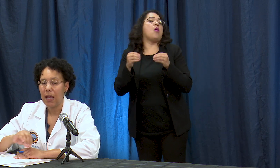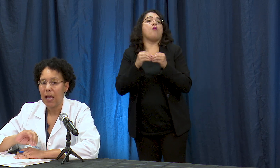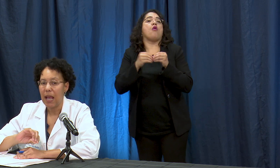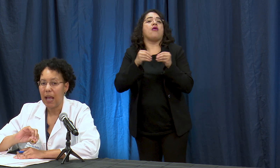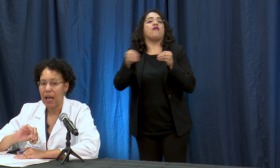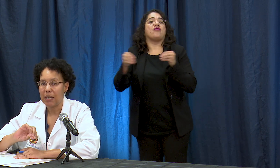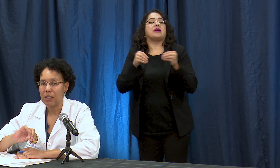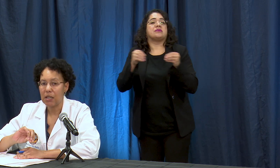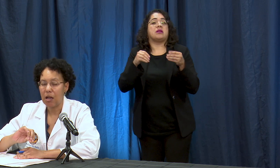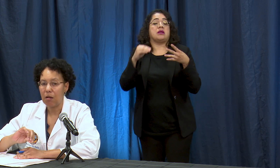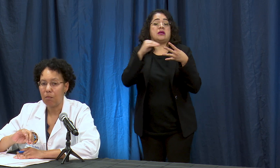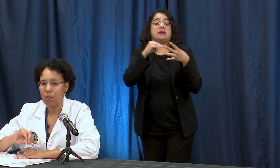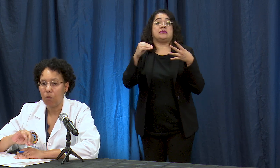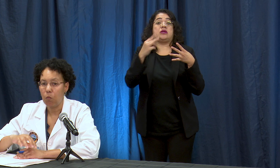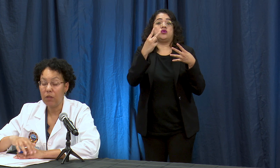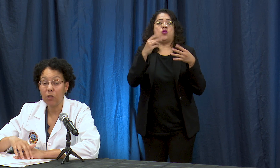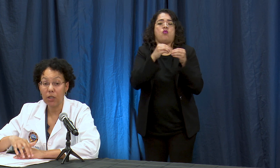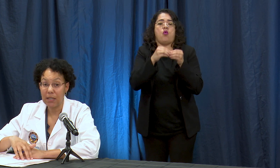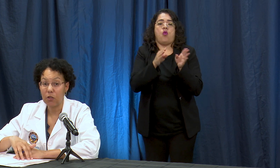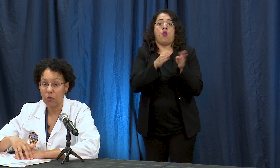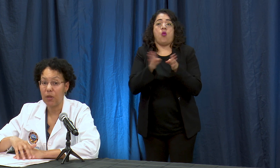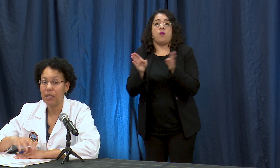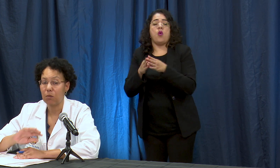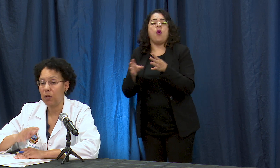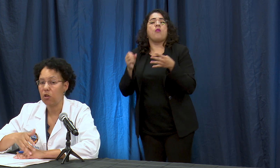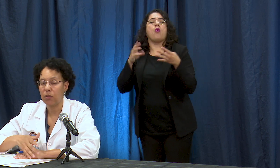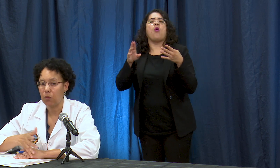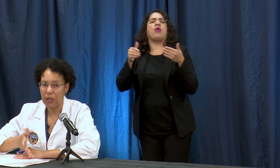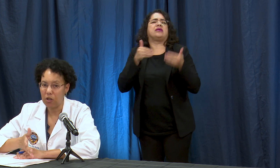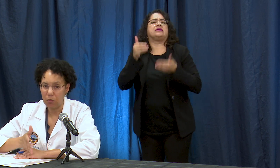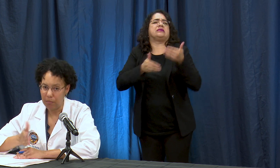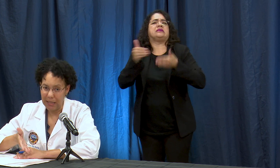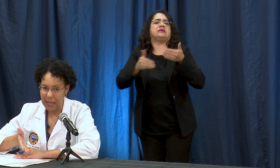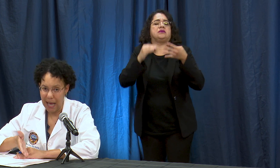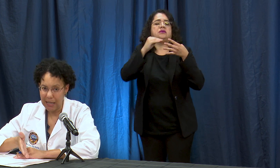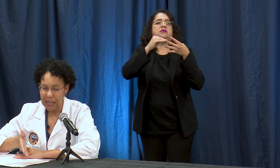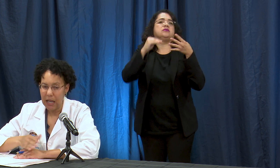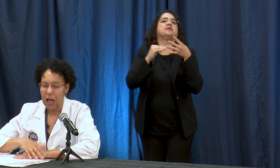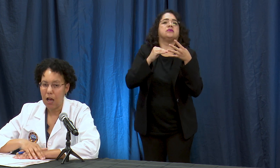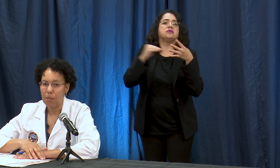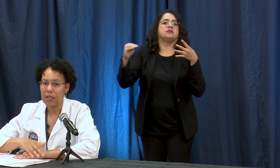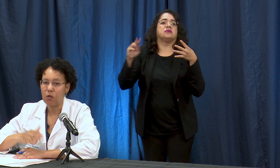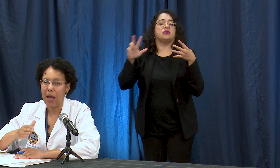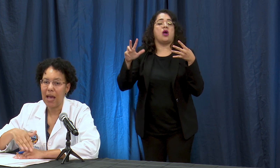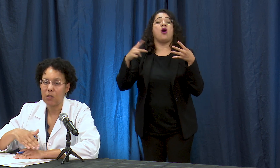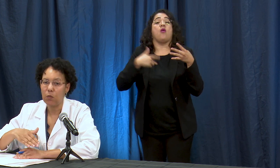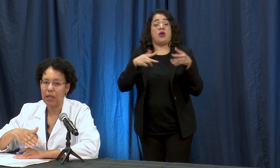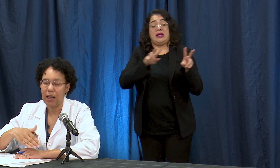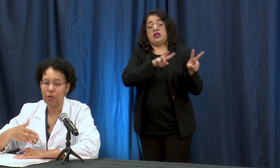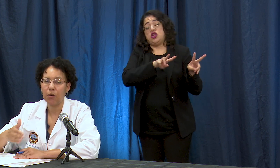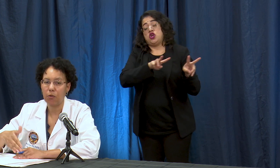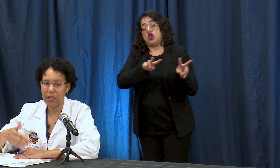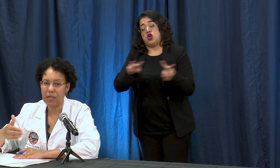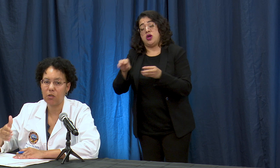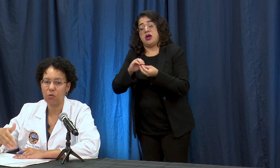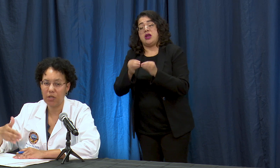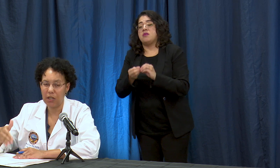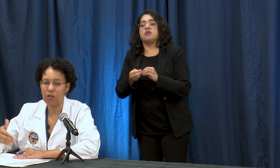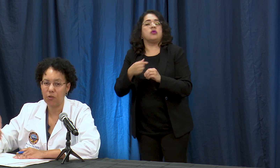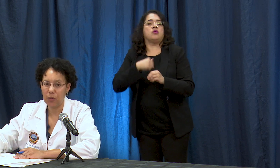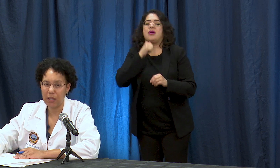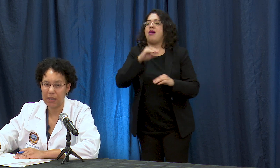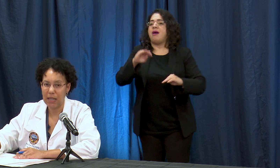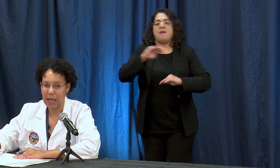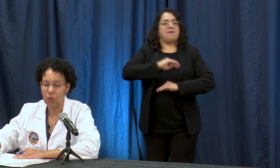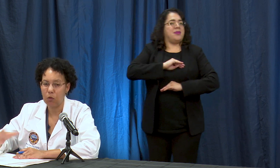2. And we've looked at those rates and we know that we don't meet that. And so as we kind of progress through